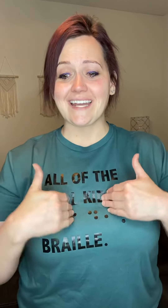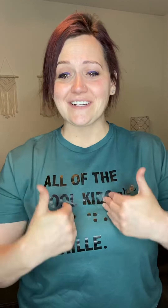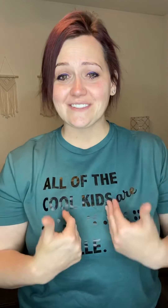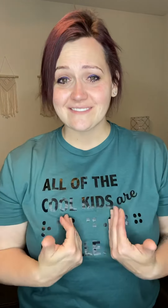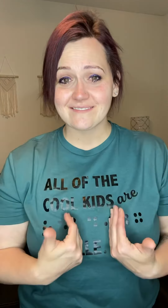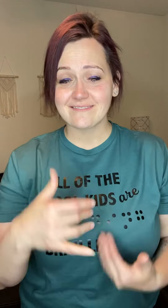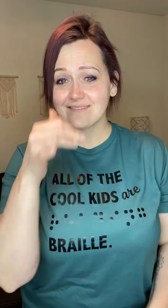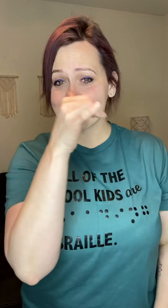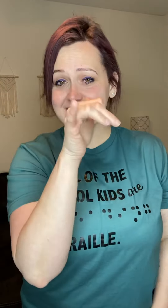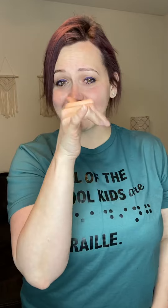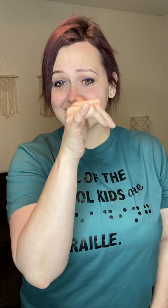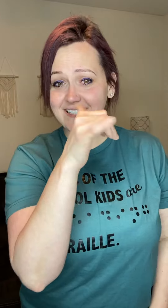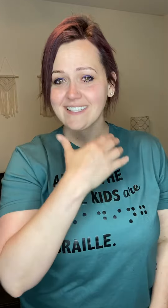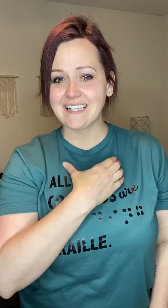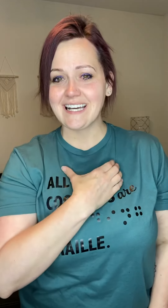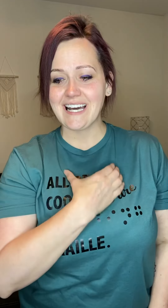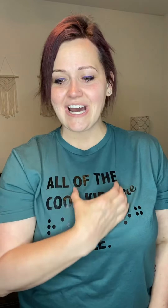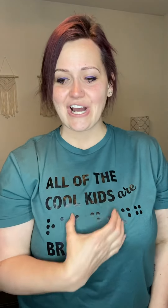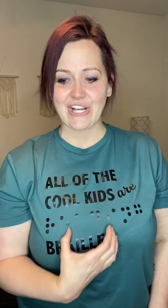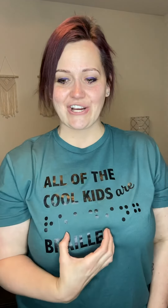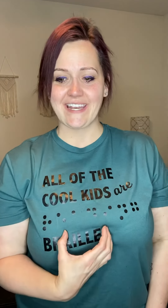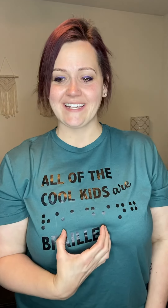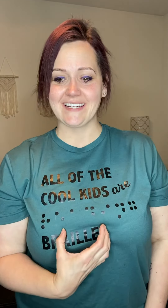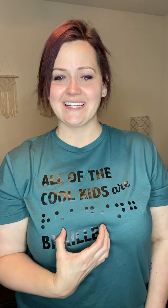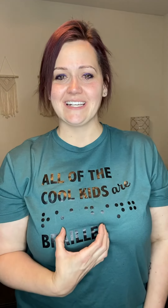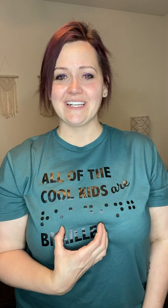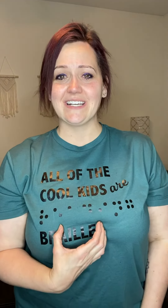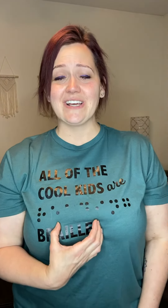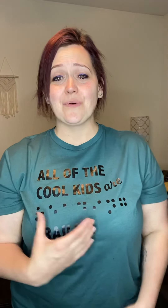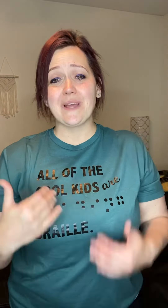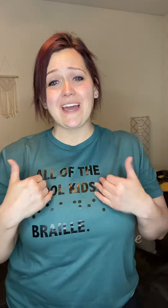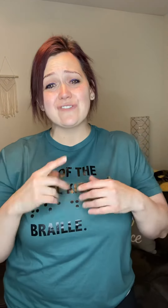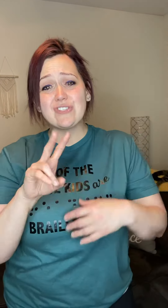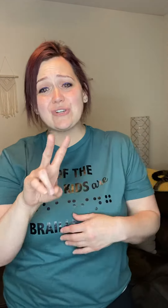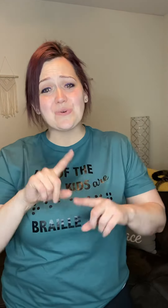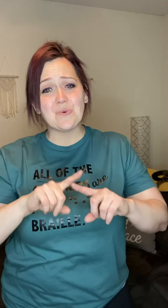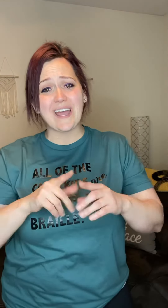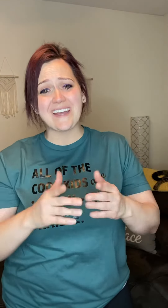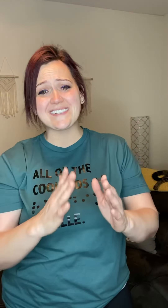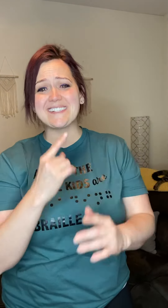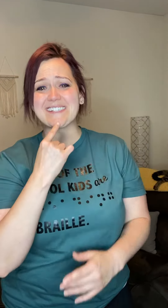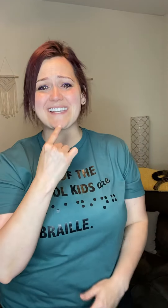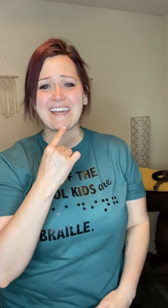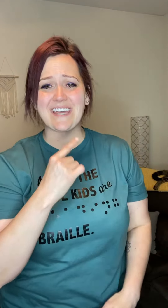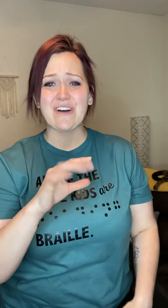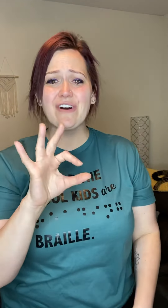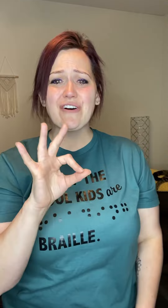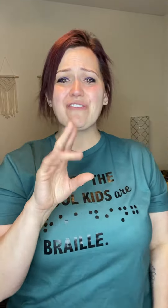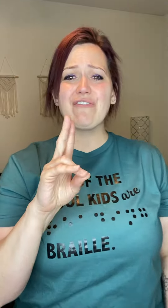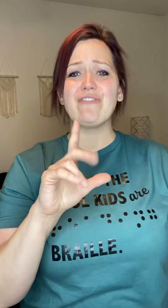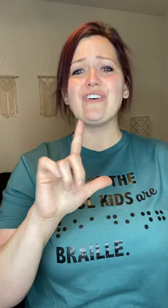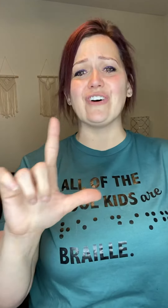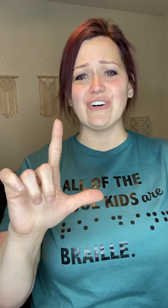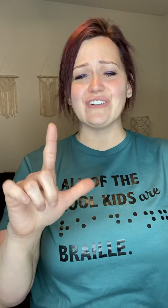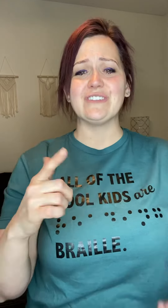Tired, silly, hungry. We have 2 ways to say full.